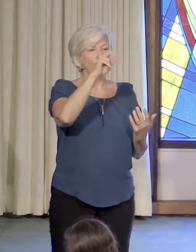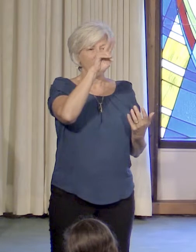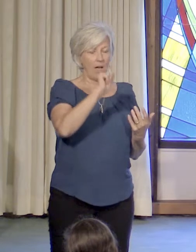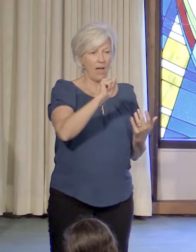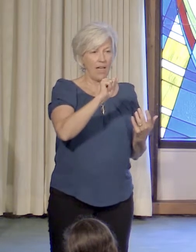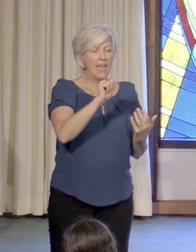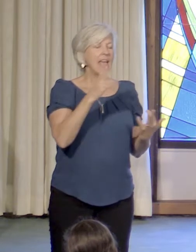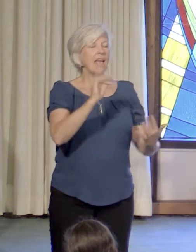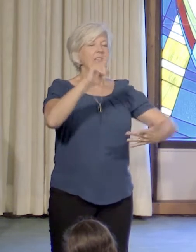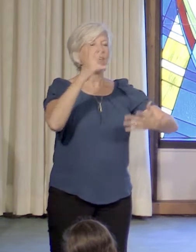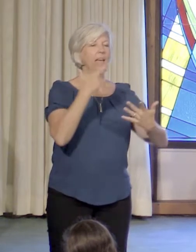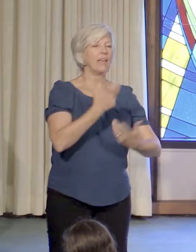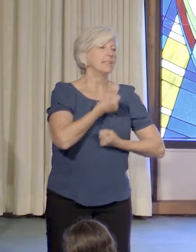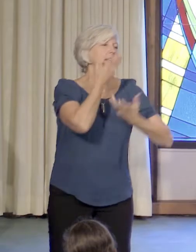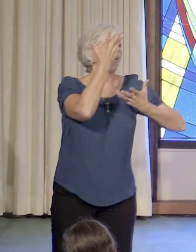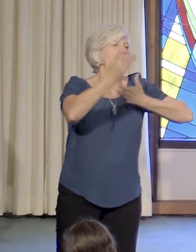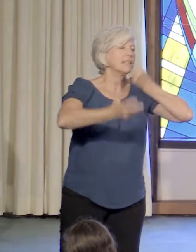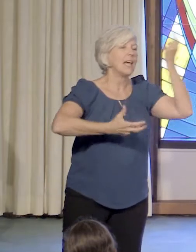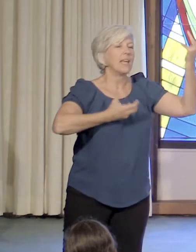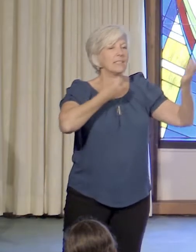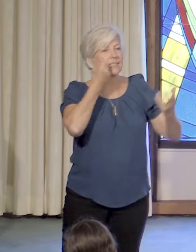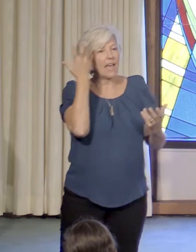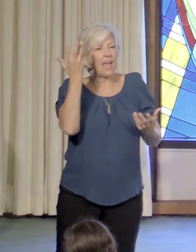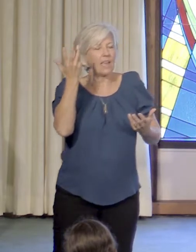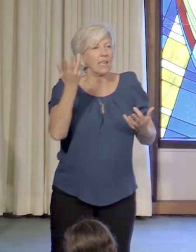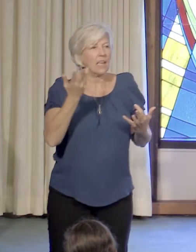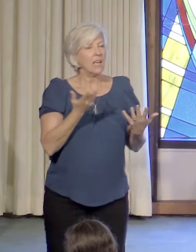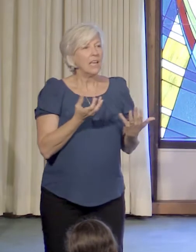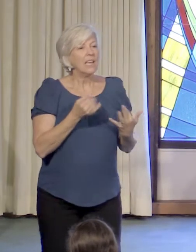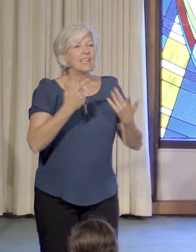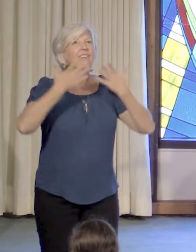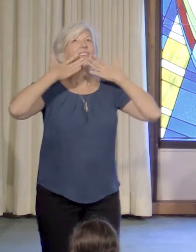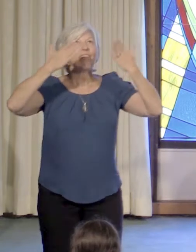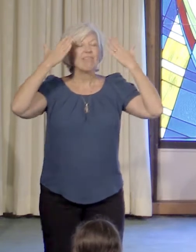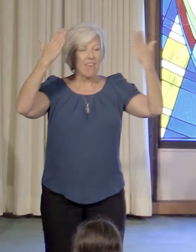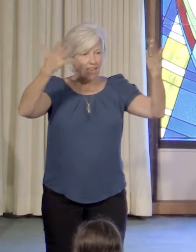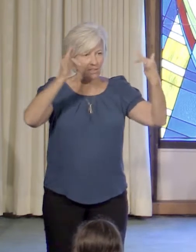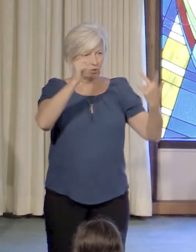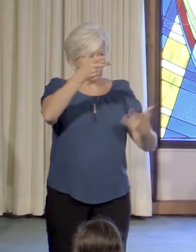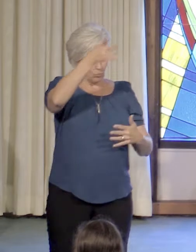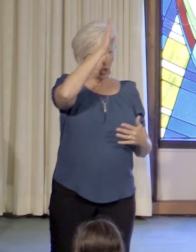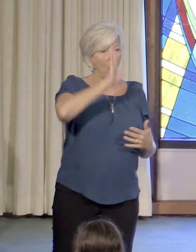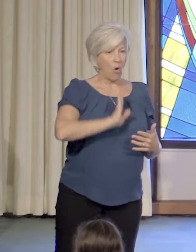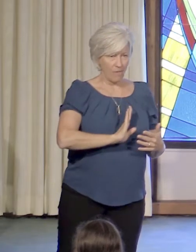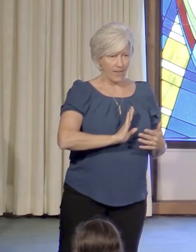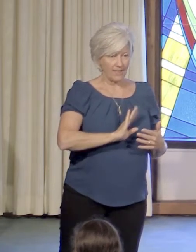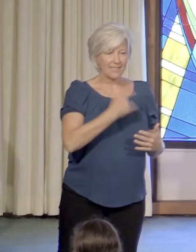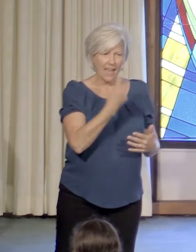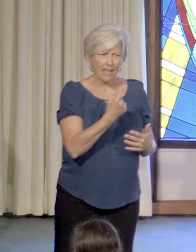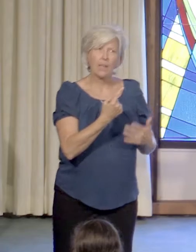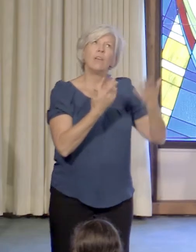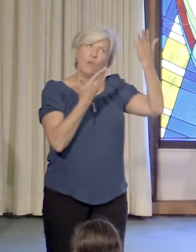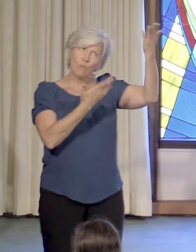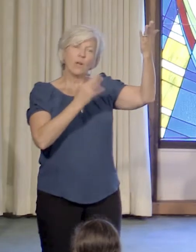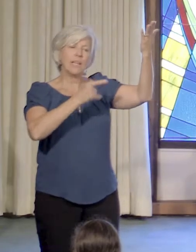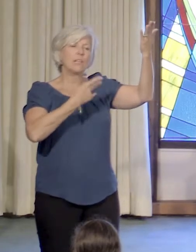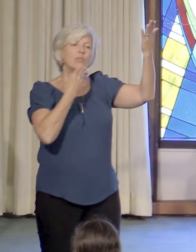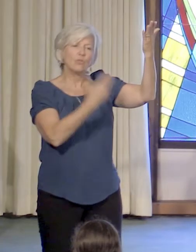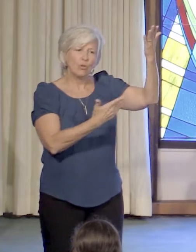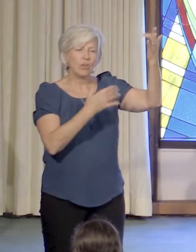And they sang one to another in praising and giving thanks unto Jehovah, saying, for he is good, and his